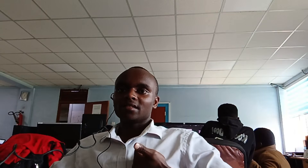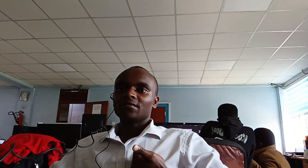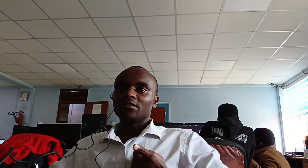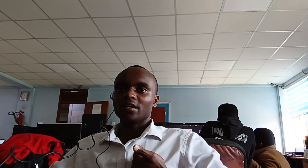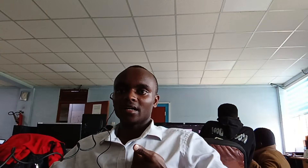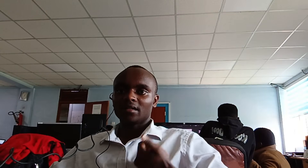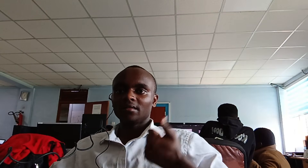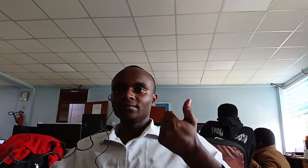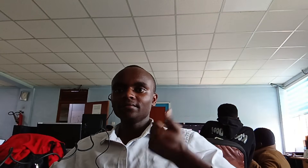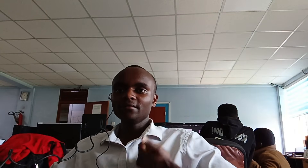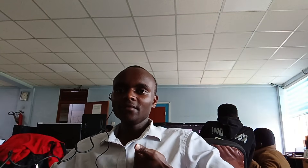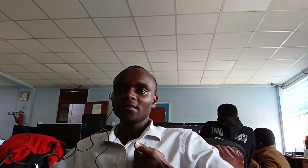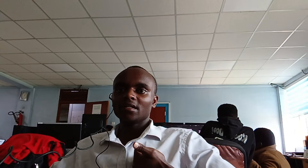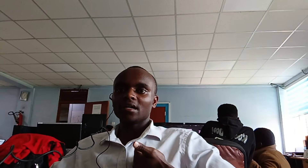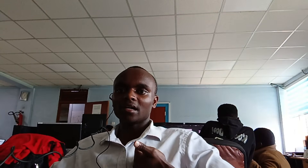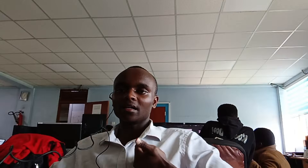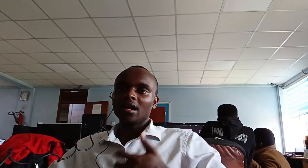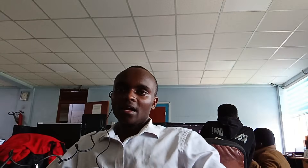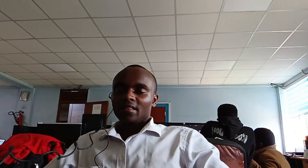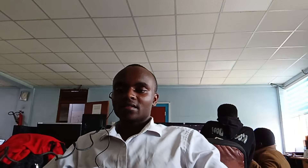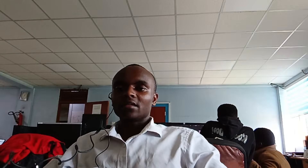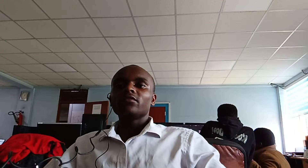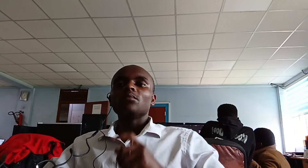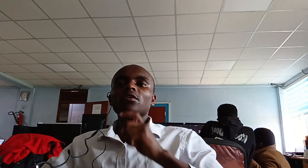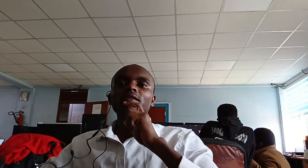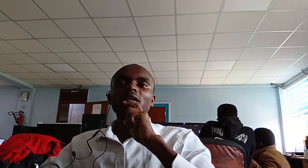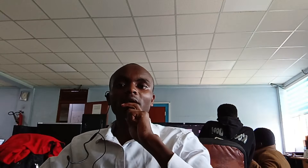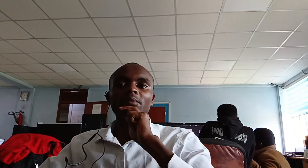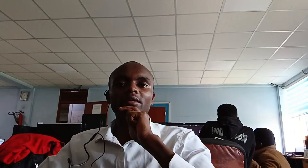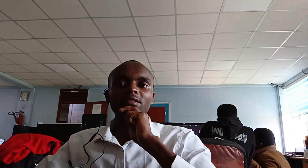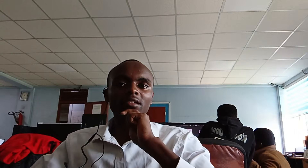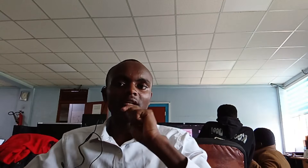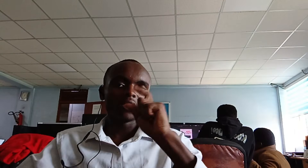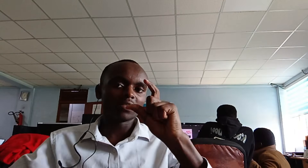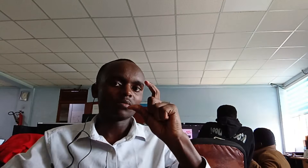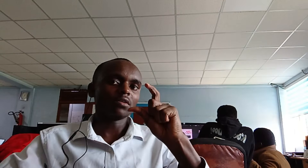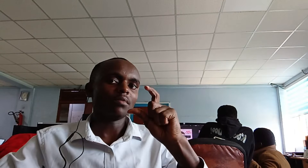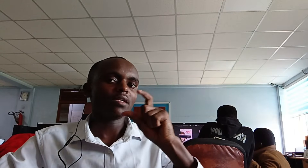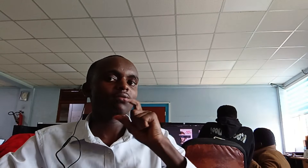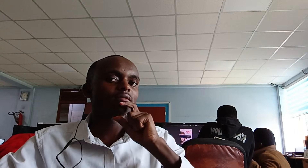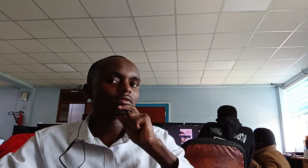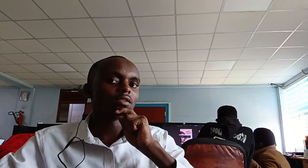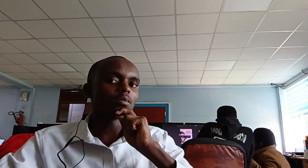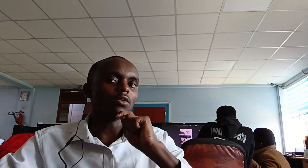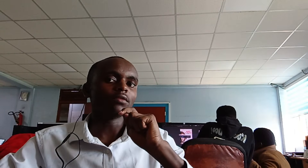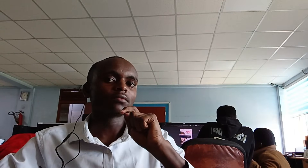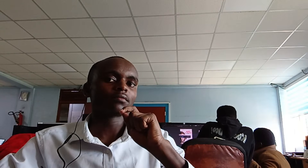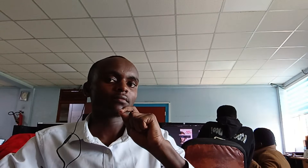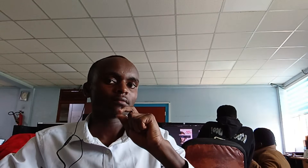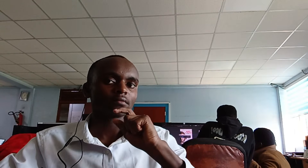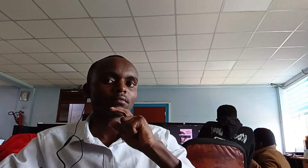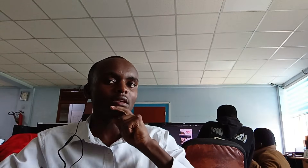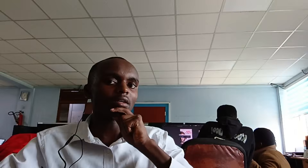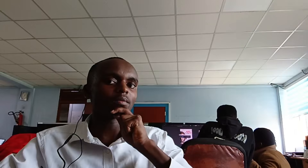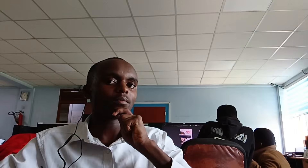for girl. Girl. The sign for boy. Remember I said he has small beard, so it's boy. Yeah,